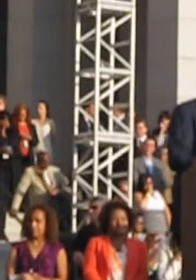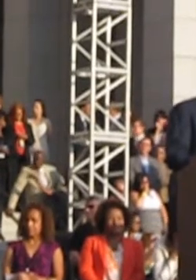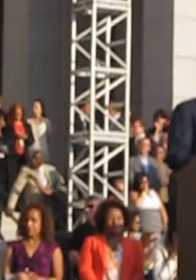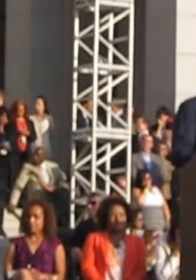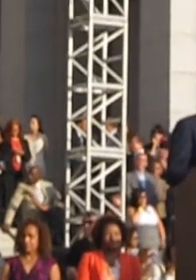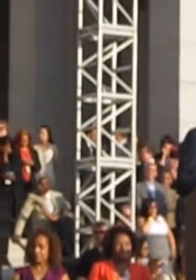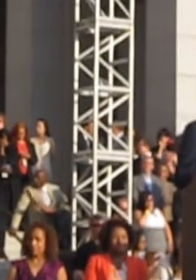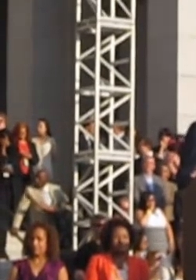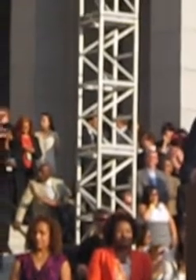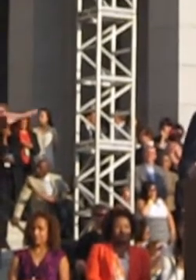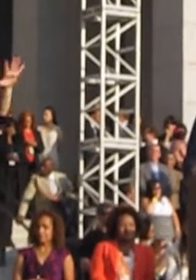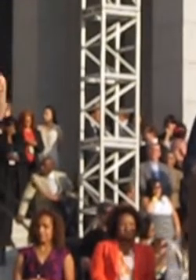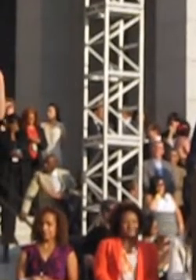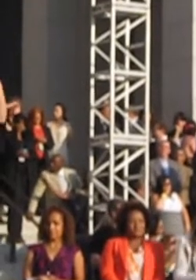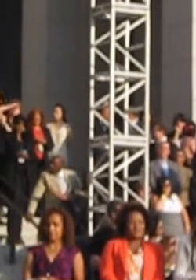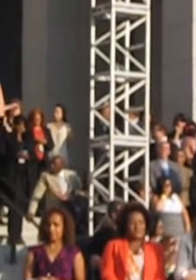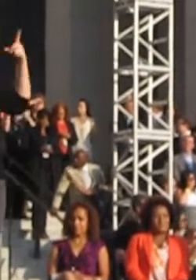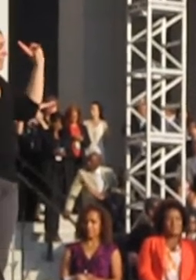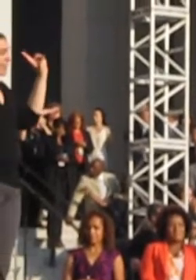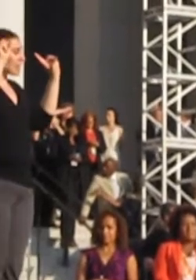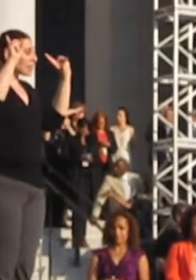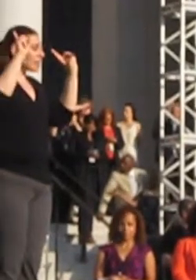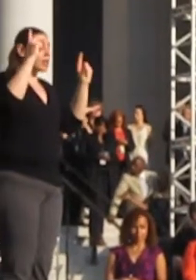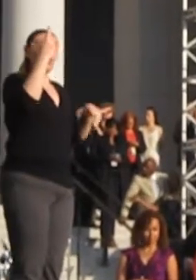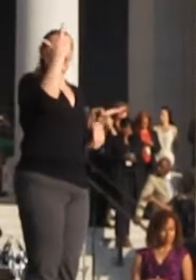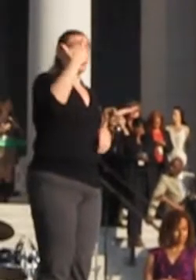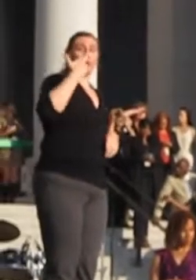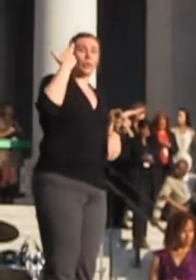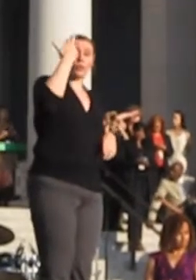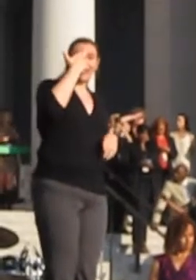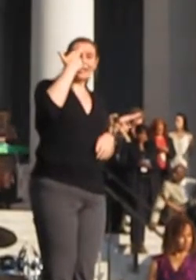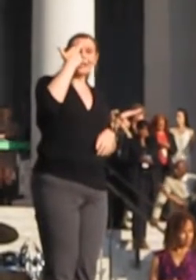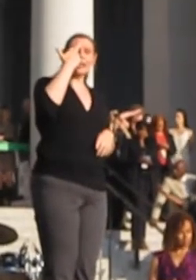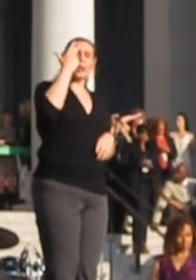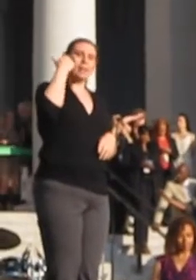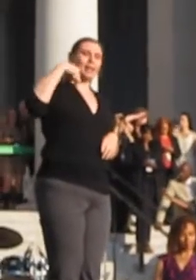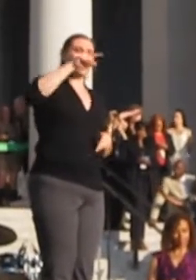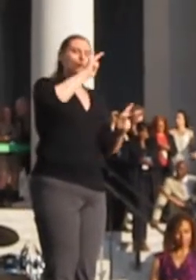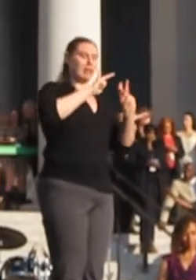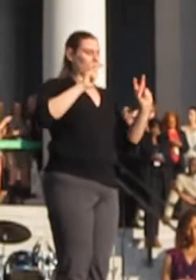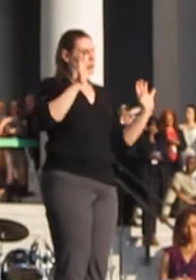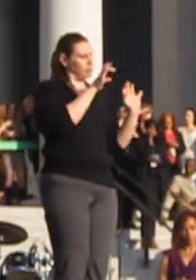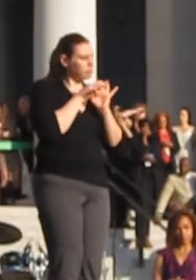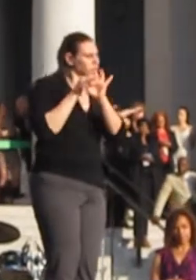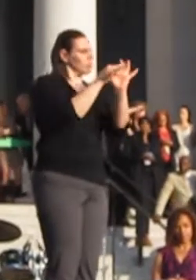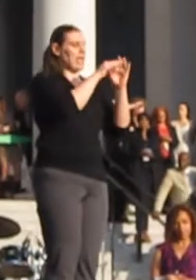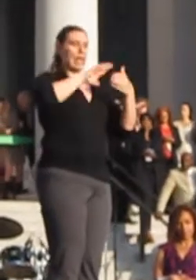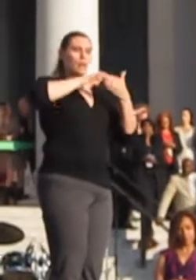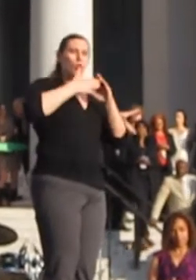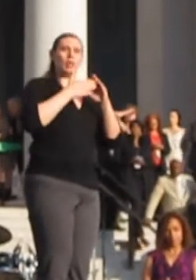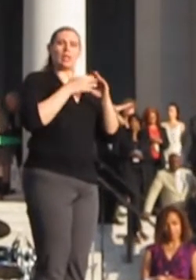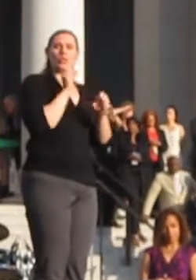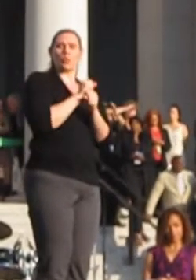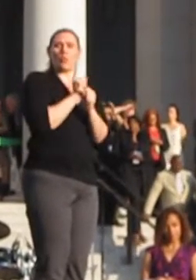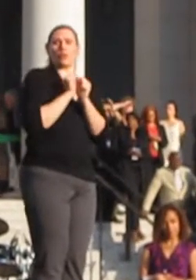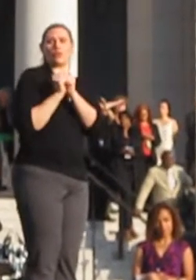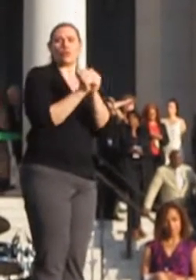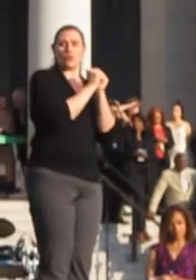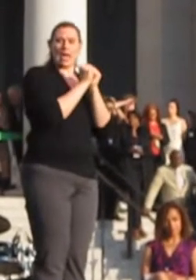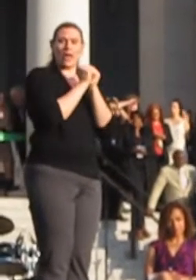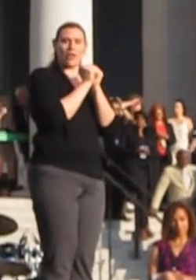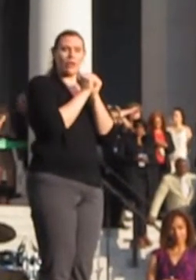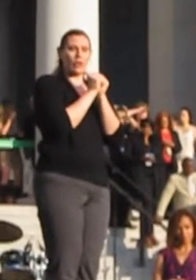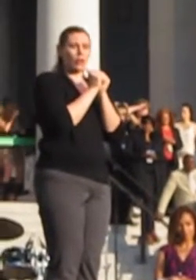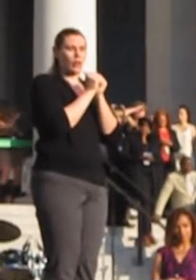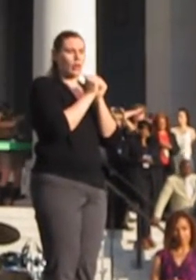where people are doing well, it is because they come together in communities of cooperation and they